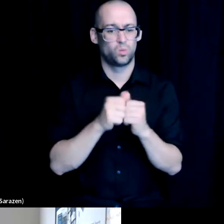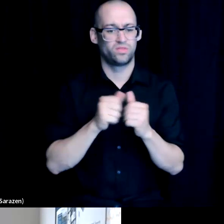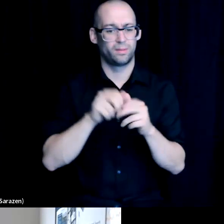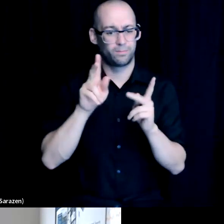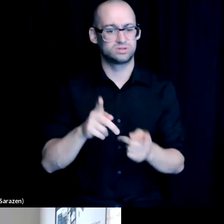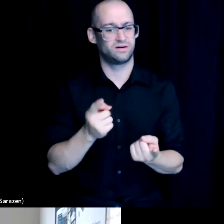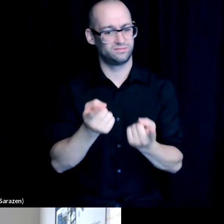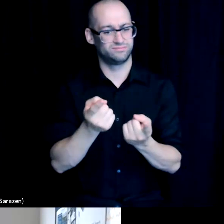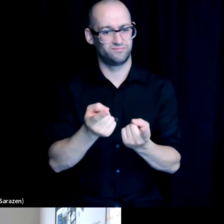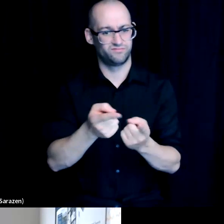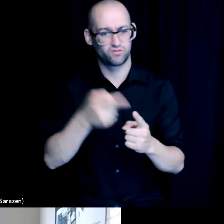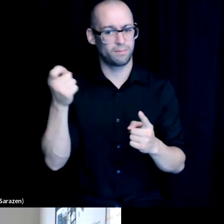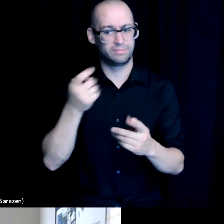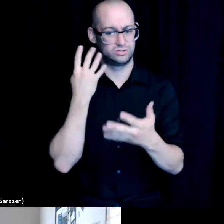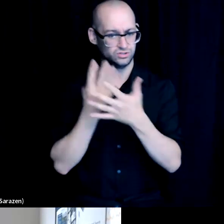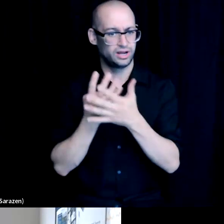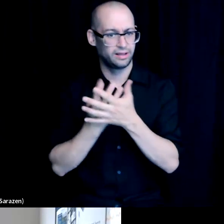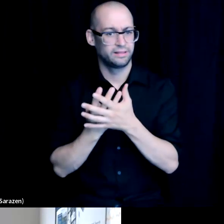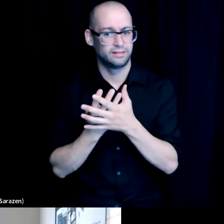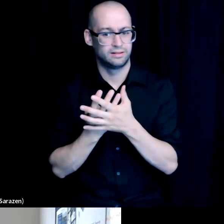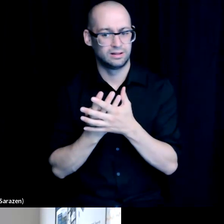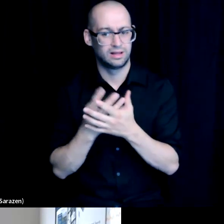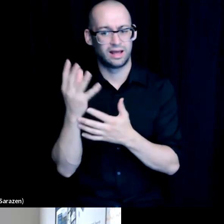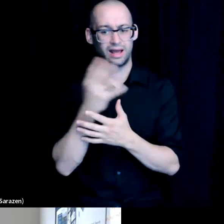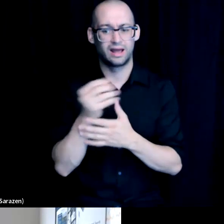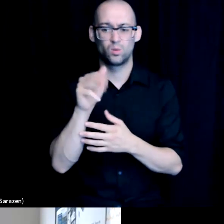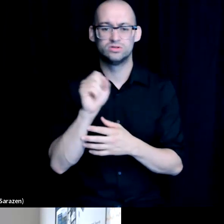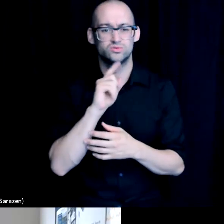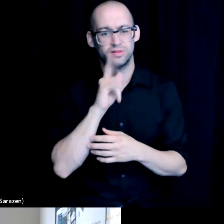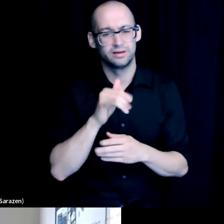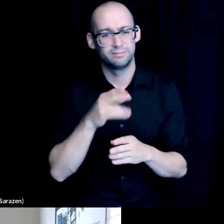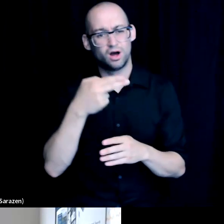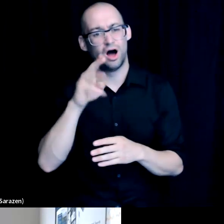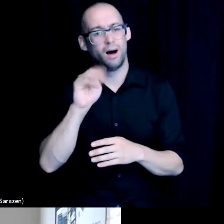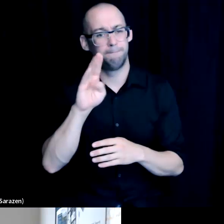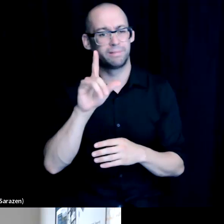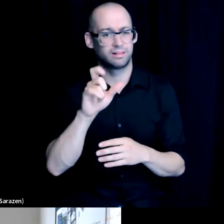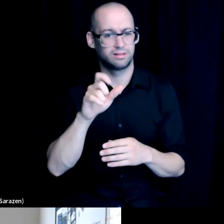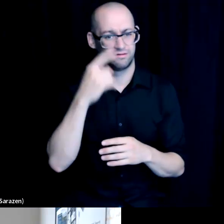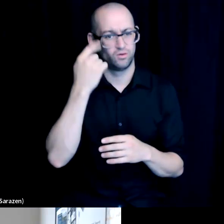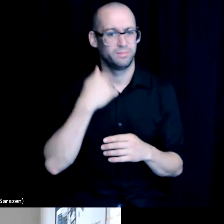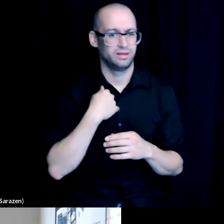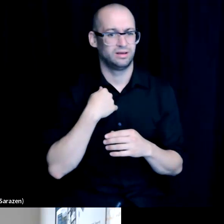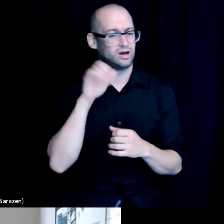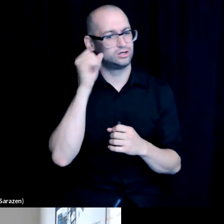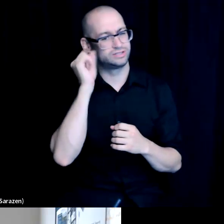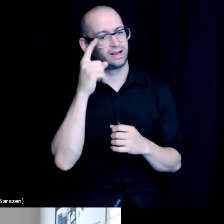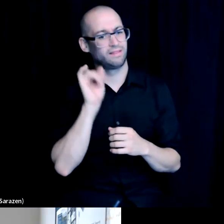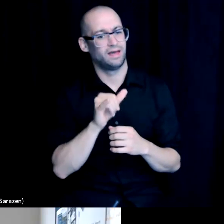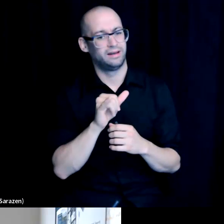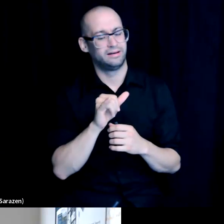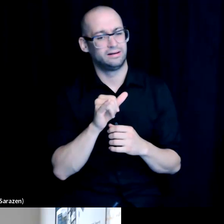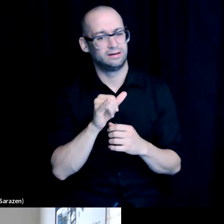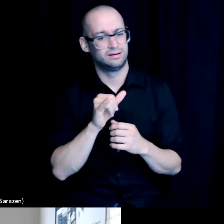from incarceration, and it was a really I think humbling story on my side of just understanding that